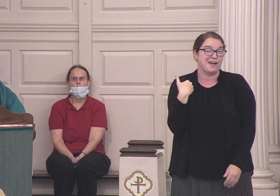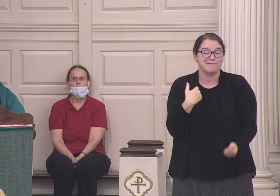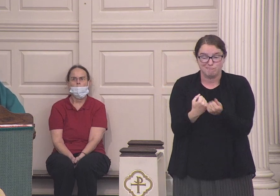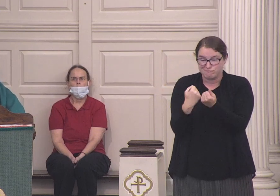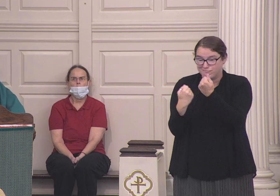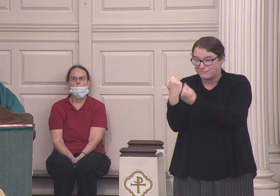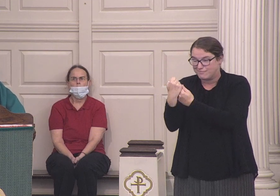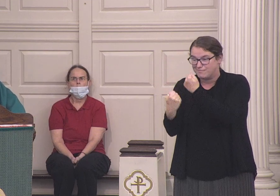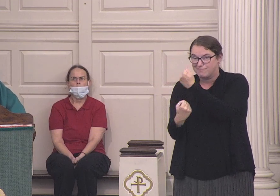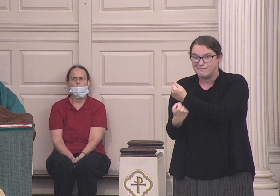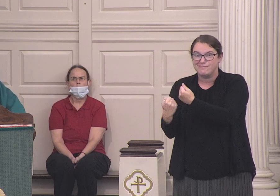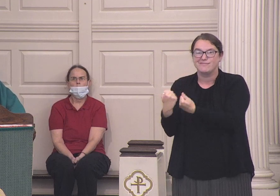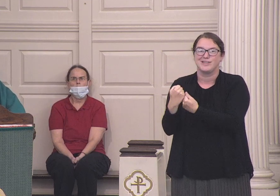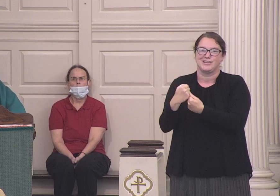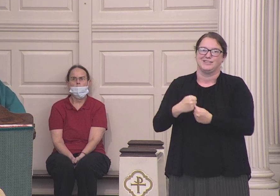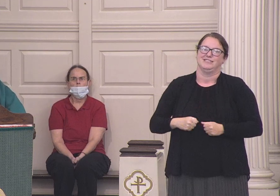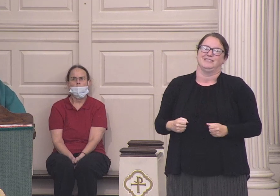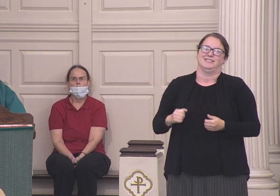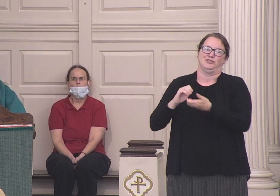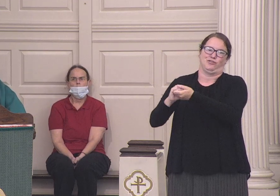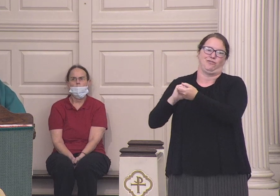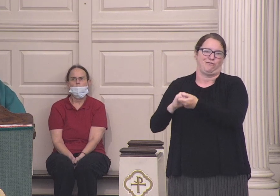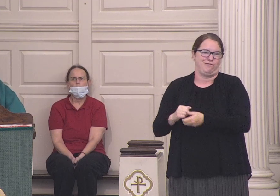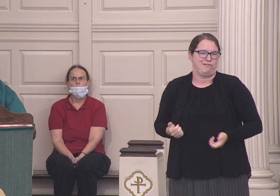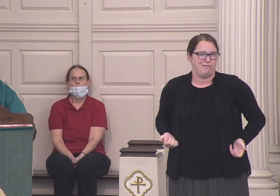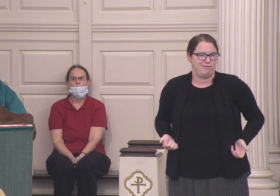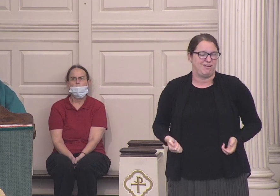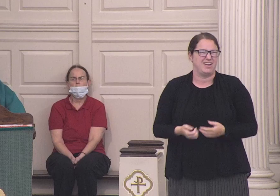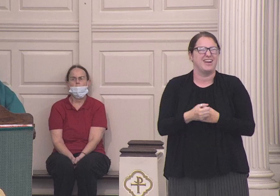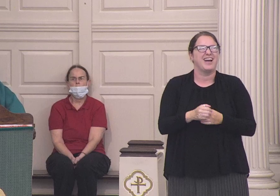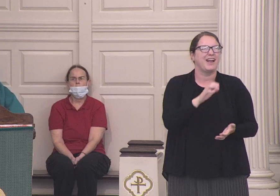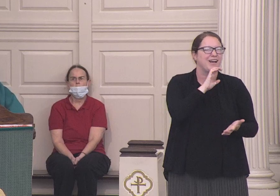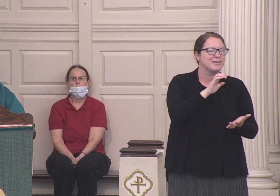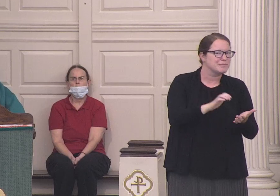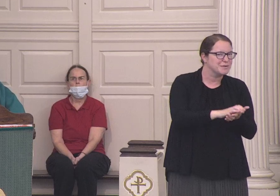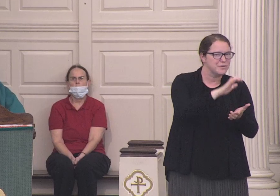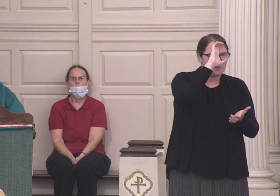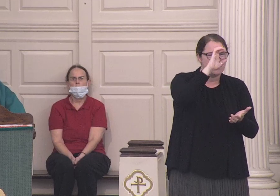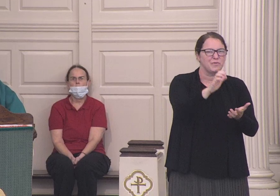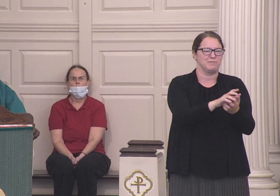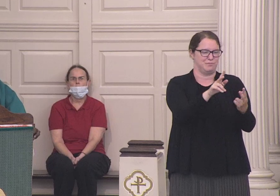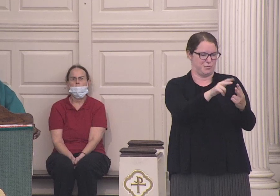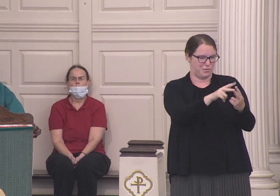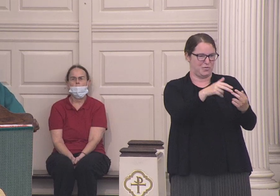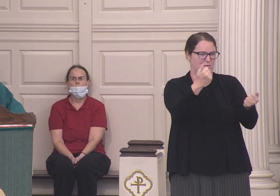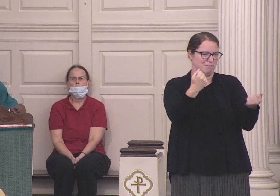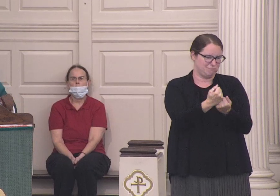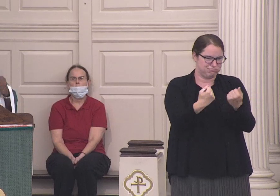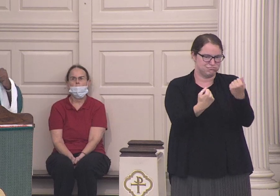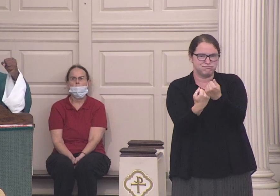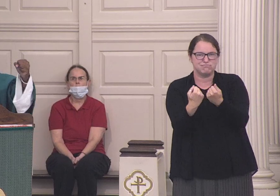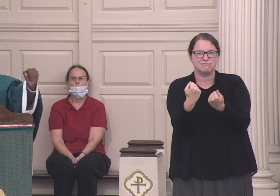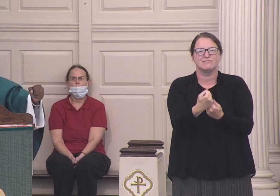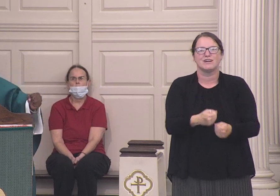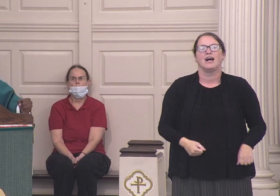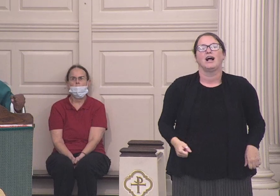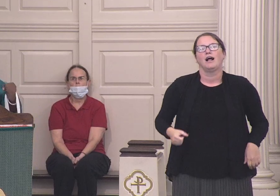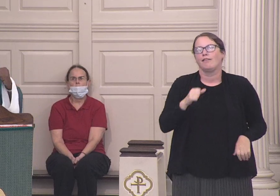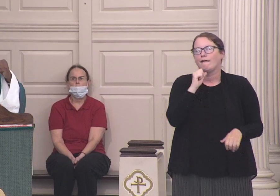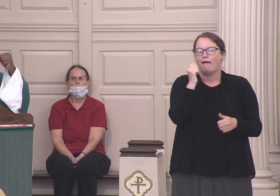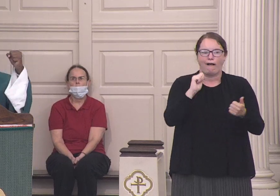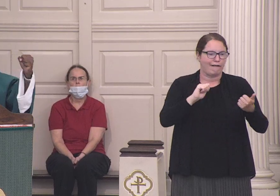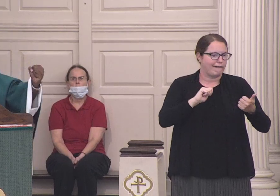mutual support. Why husband and wife? For mutual support. Husband and wife are not supposed to be